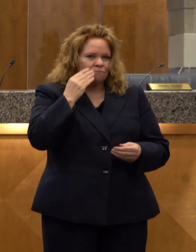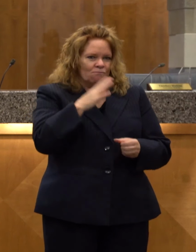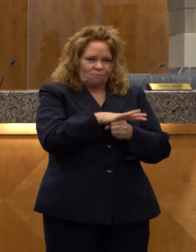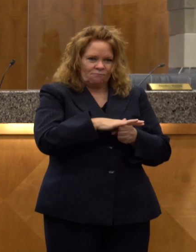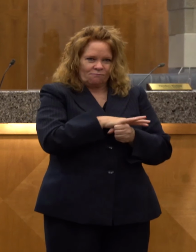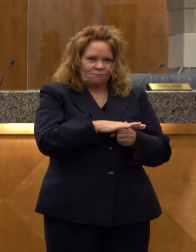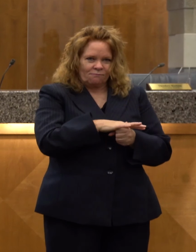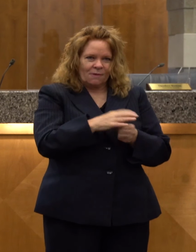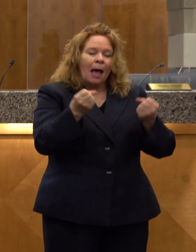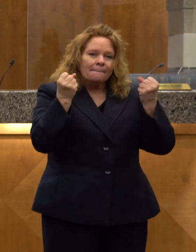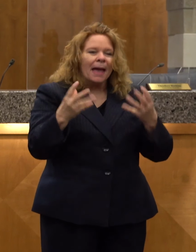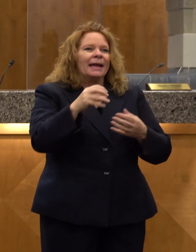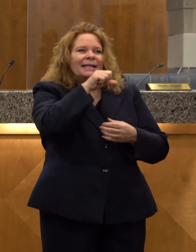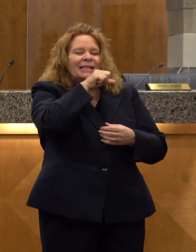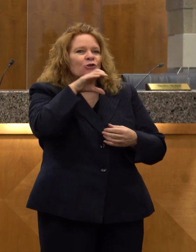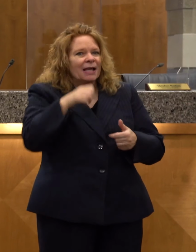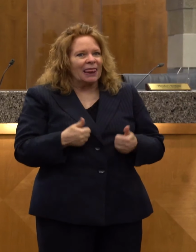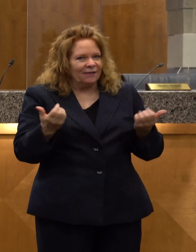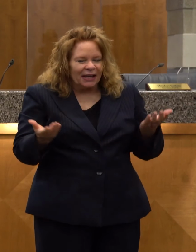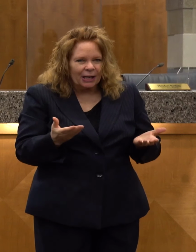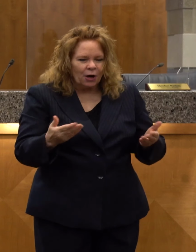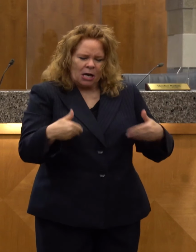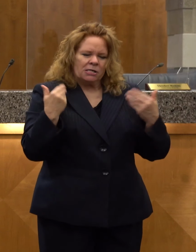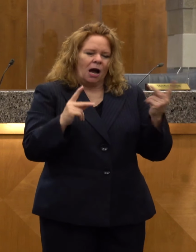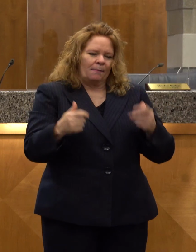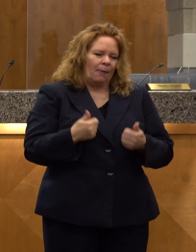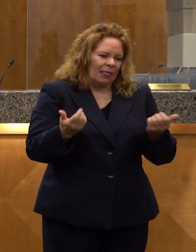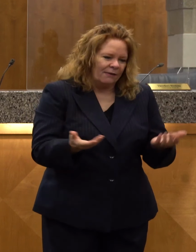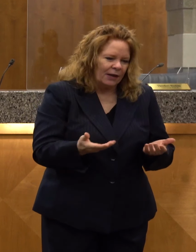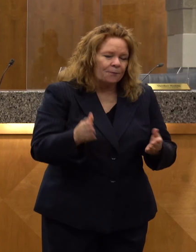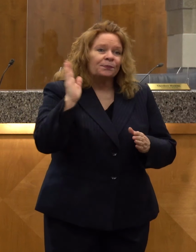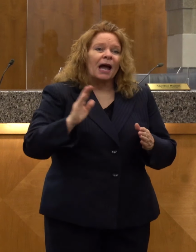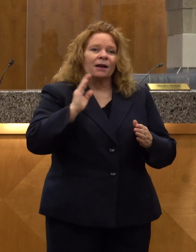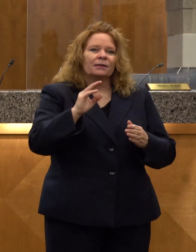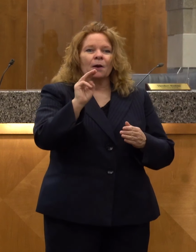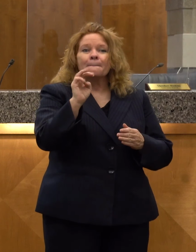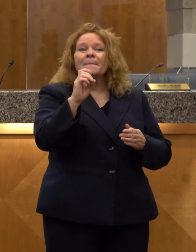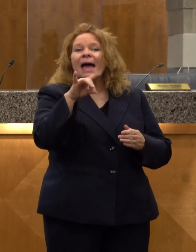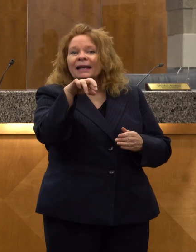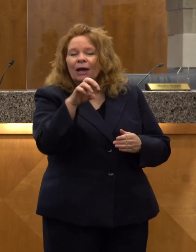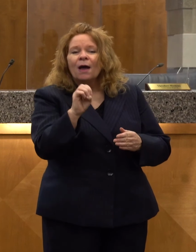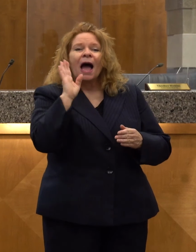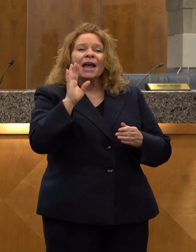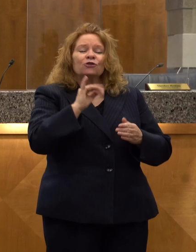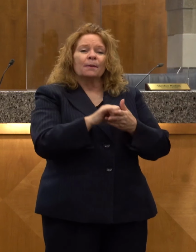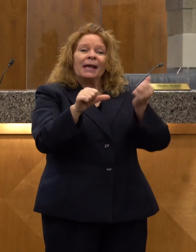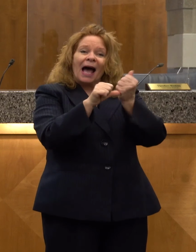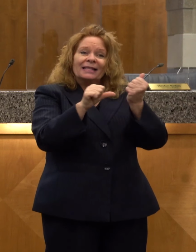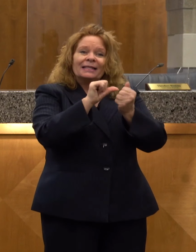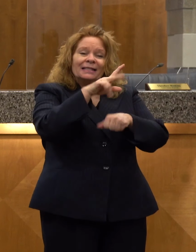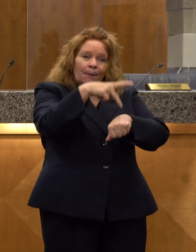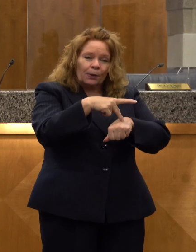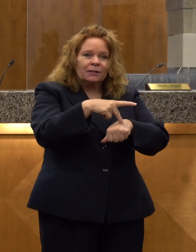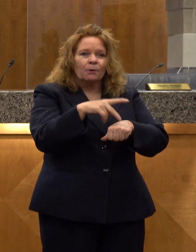We got a lot of senior citizens here. We got young people here. I used to be an educator. I used to be assistant principal at Southern. I work hard. When